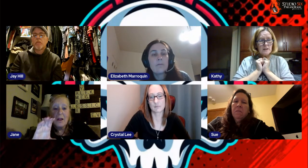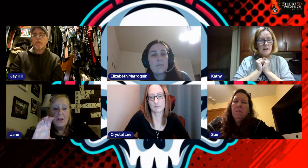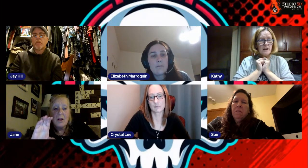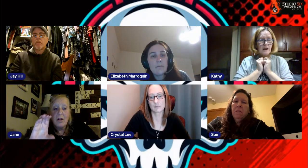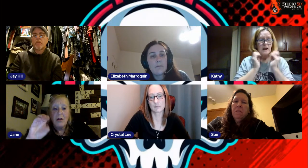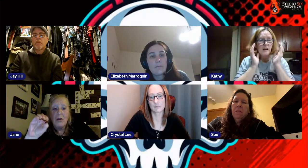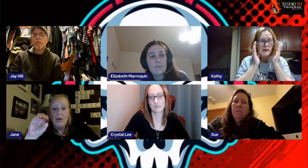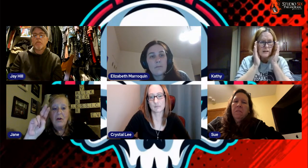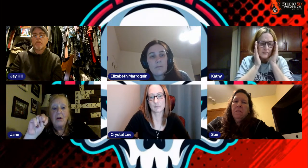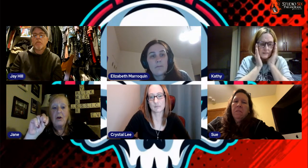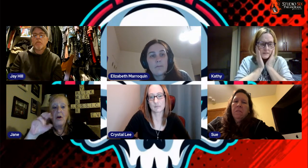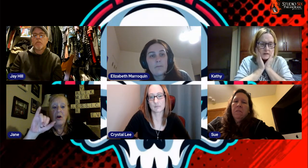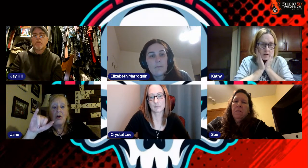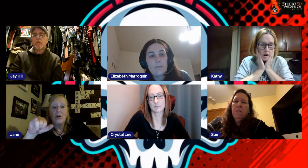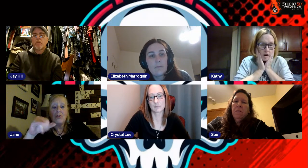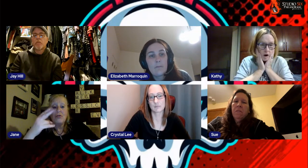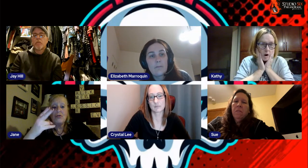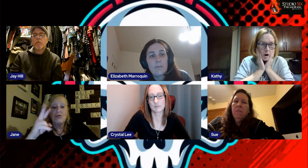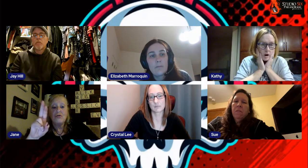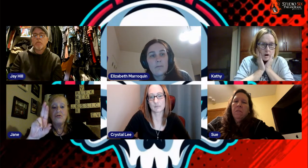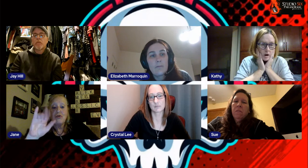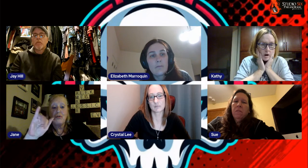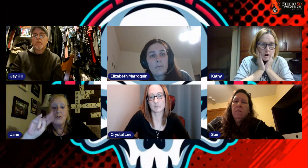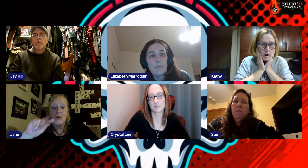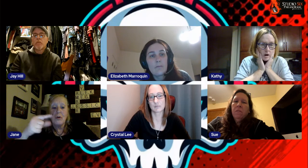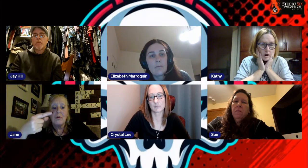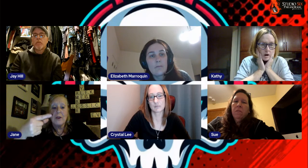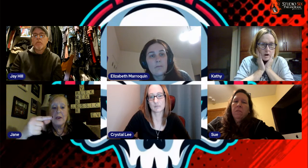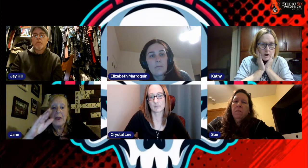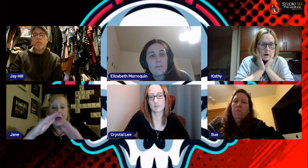investigated and